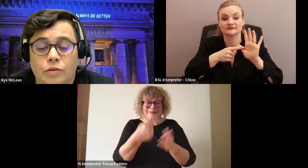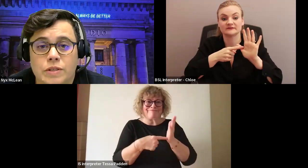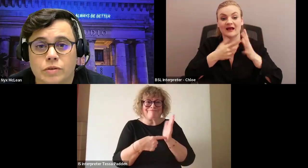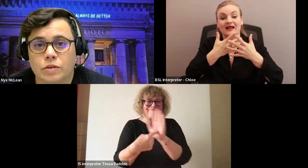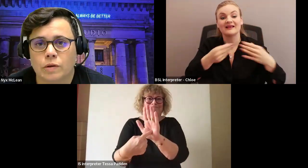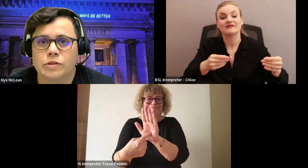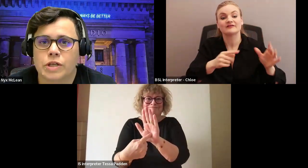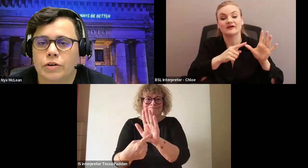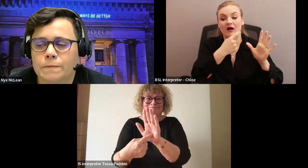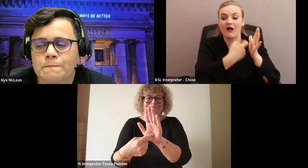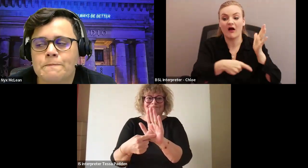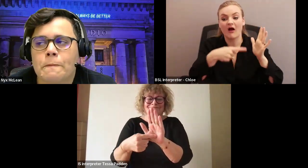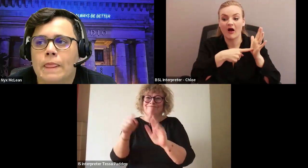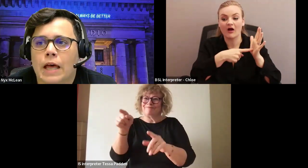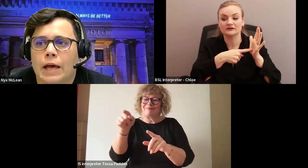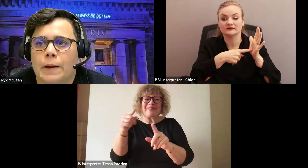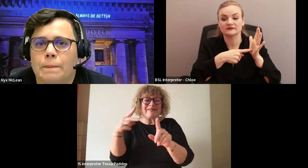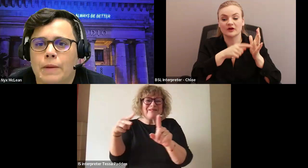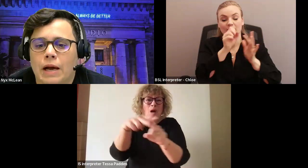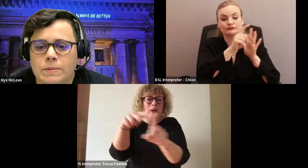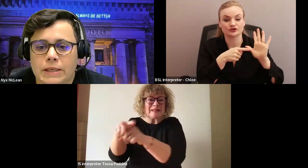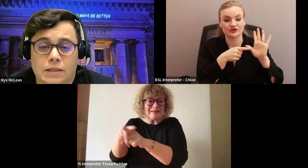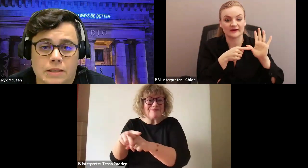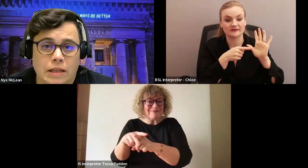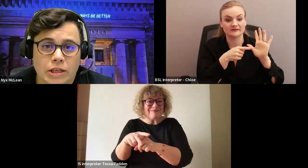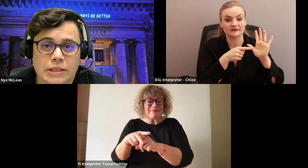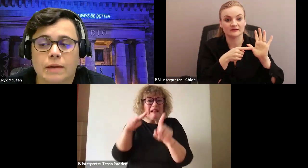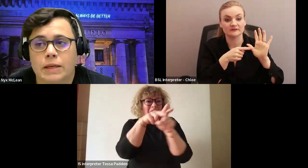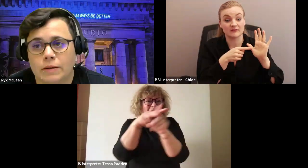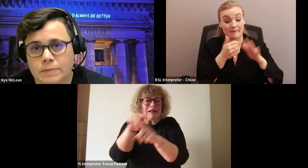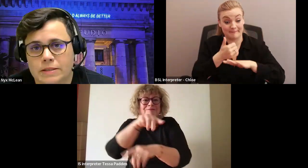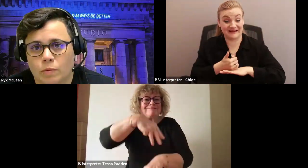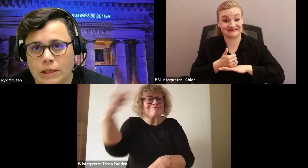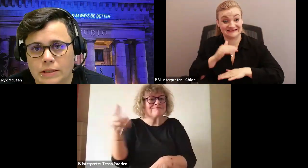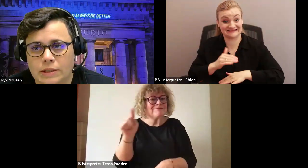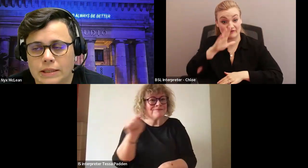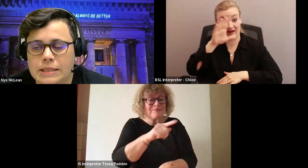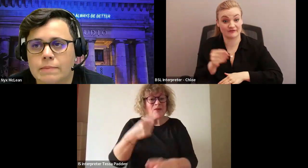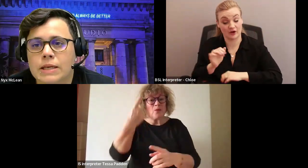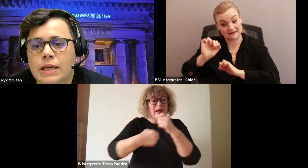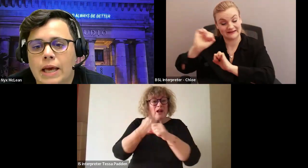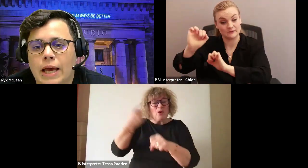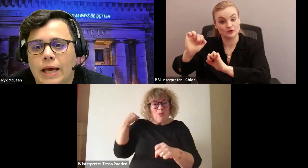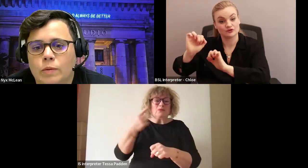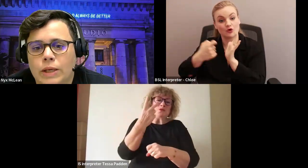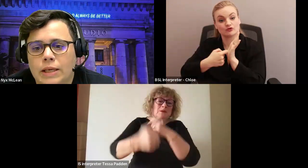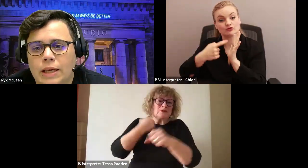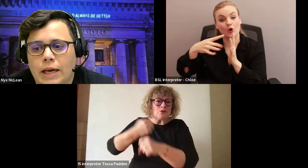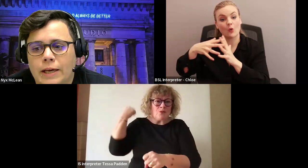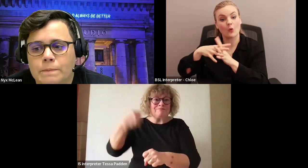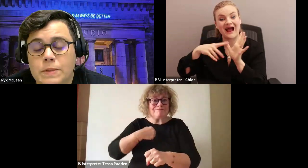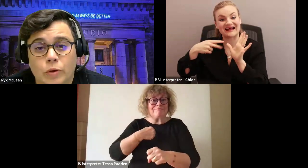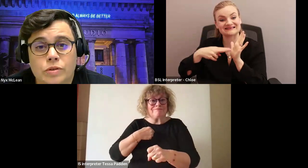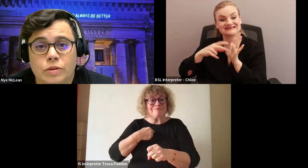a co-researcher, Tholo Chichero. I was based in South Africa at the time, and he was based in Rwanda at the time. And